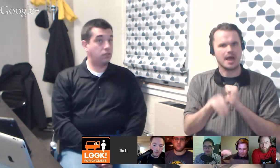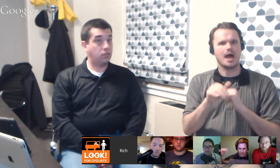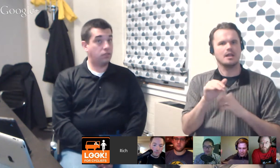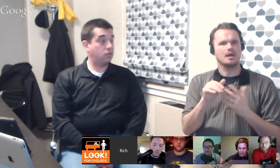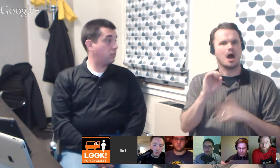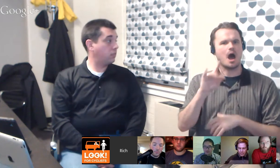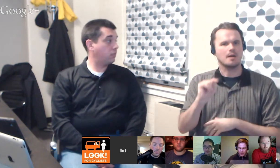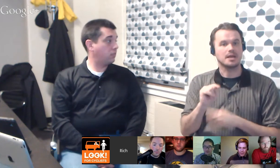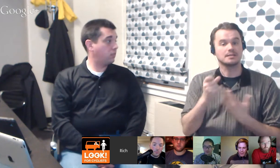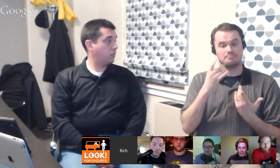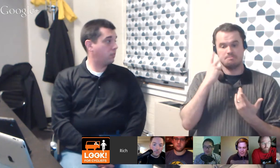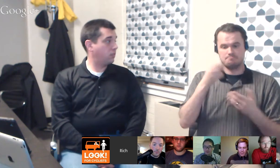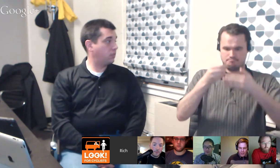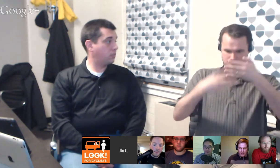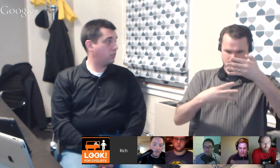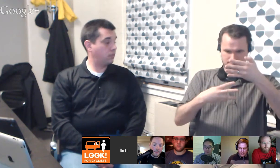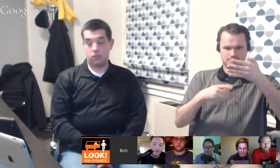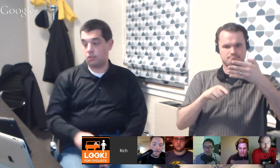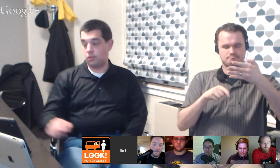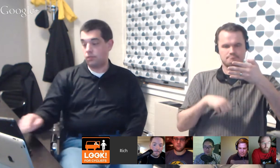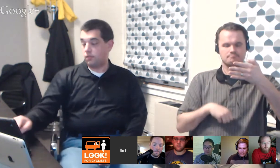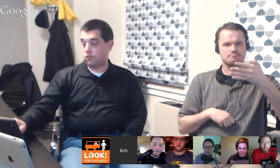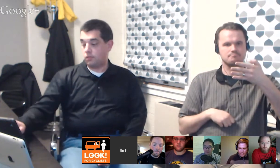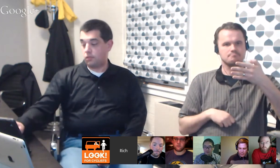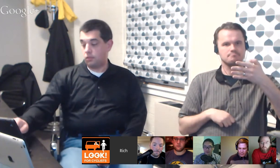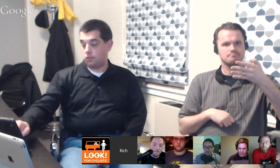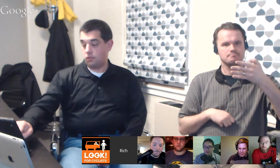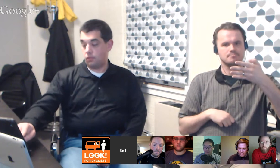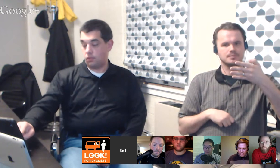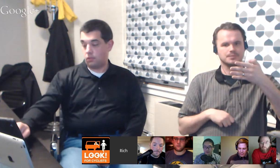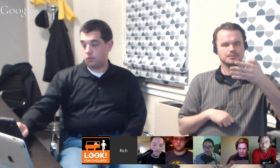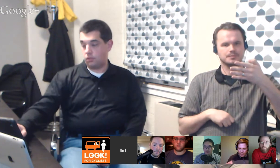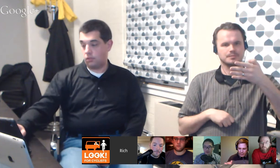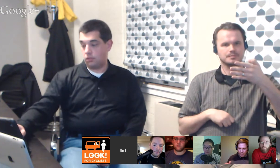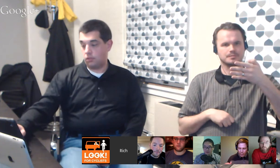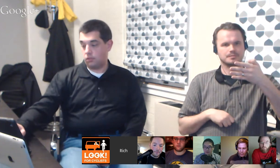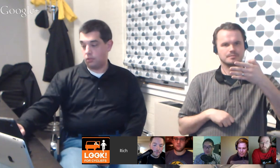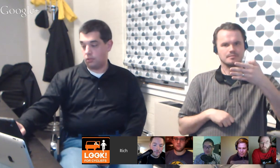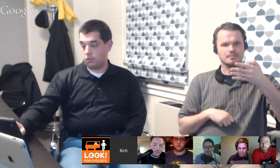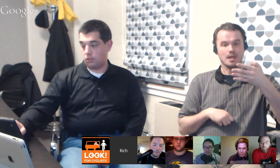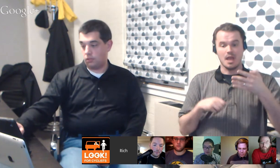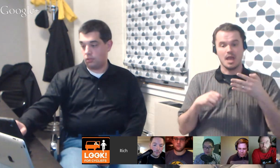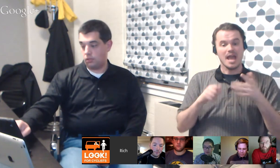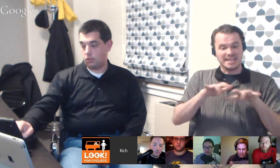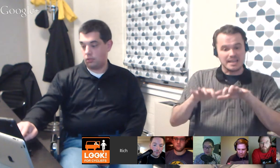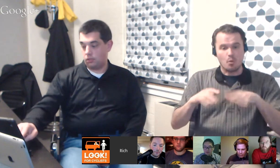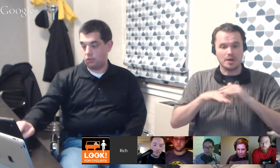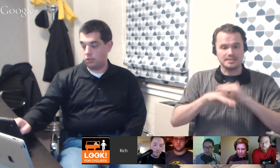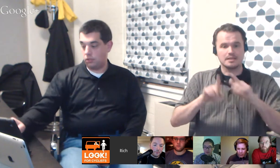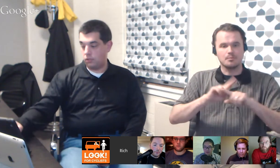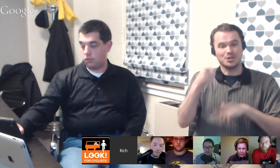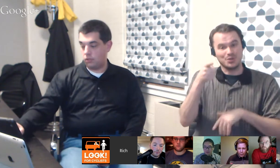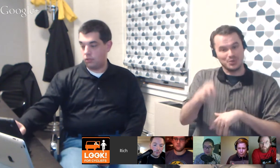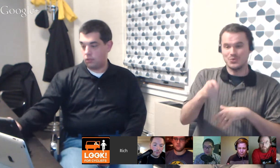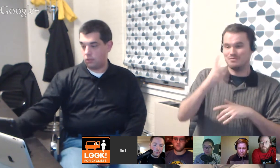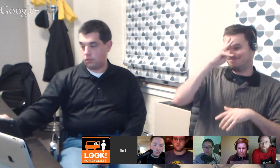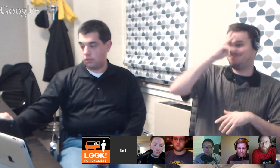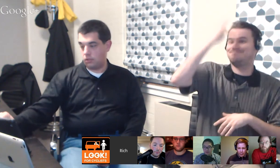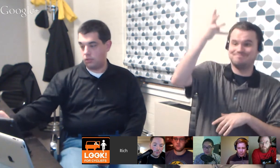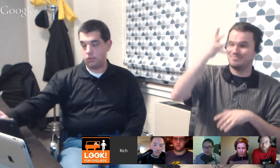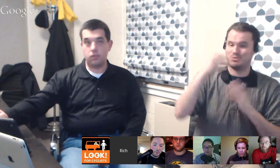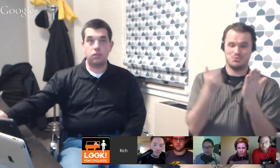drop-down menu, and you know, it is keyboard accessible, but you've come up with your own convoluted